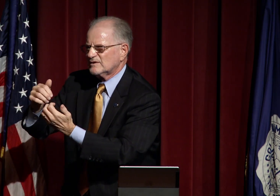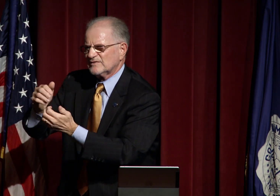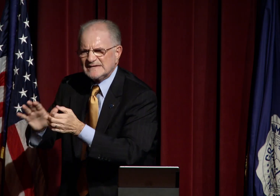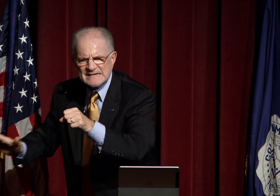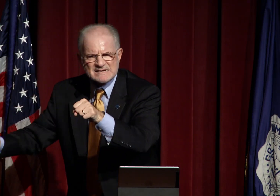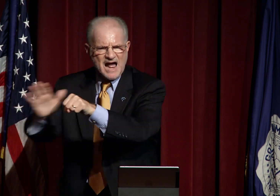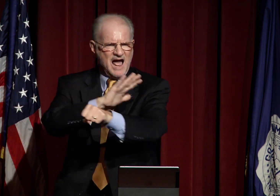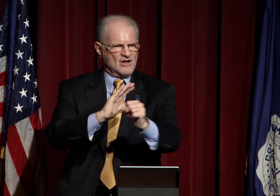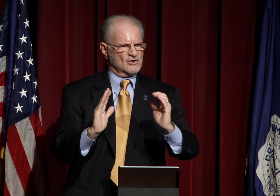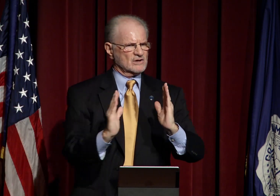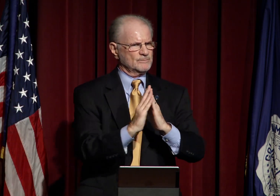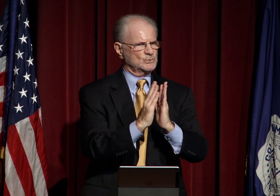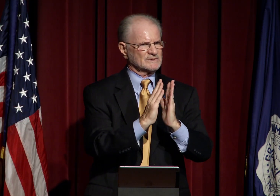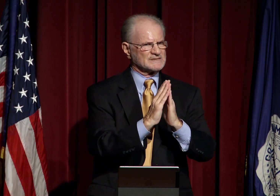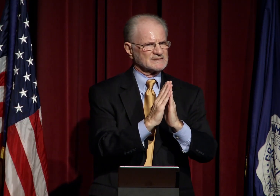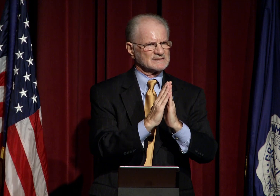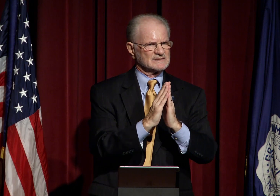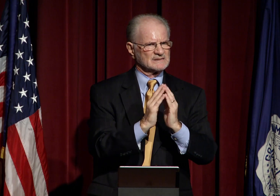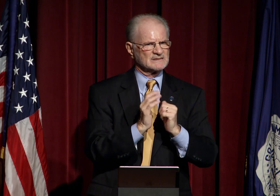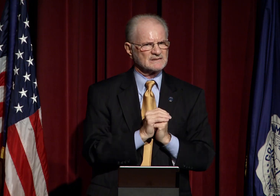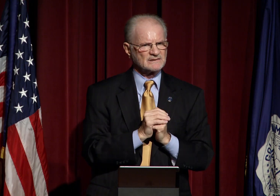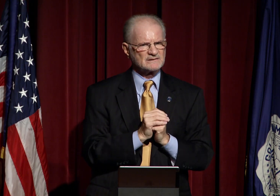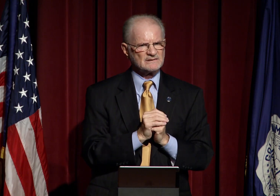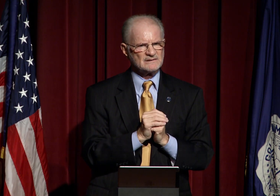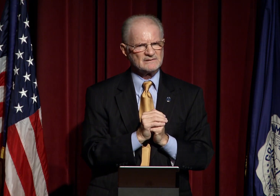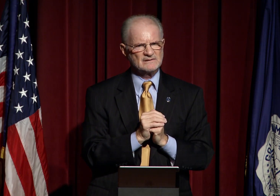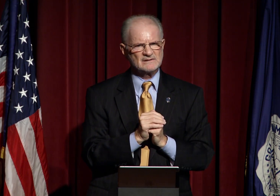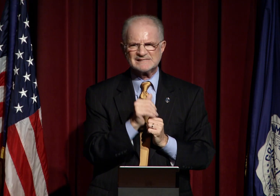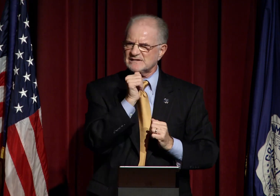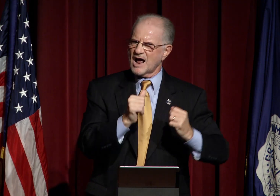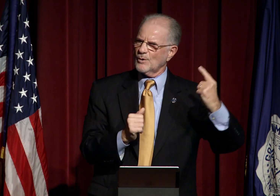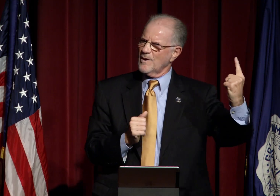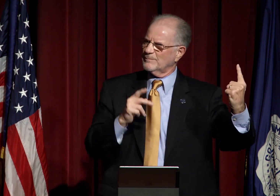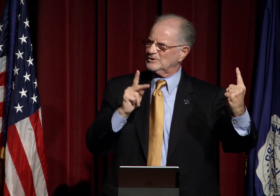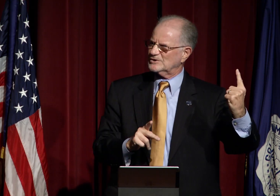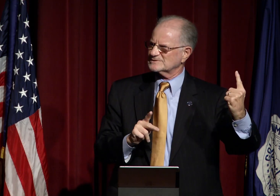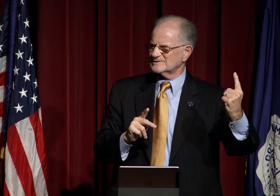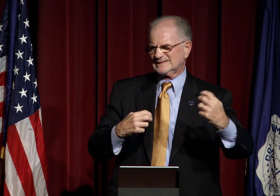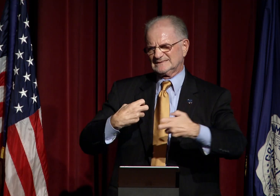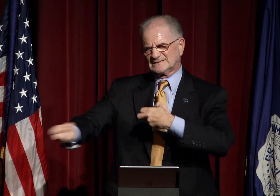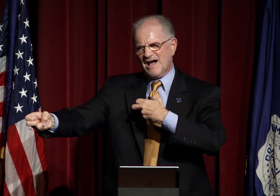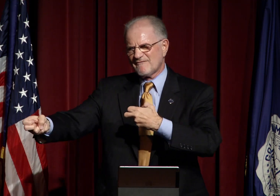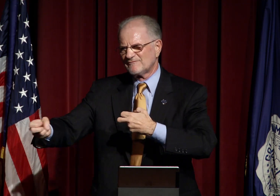what structure would best suit the CDO in order to interact with the community.